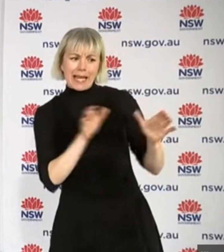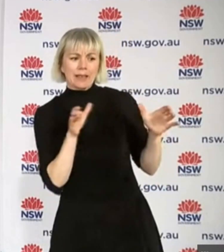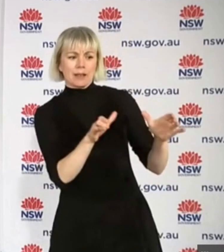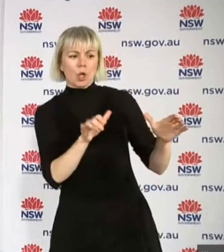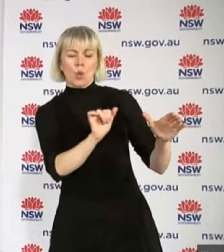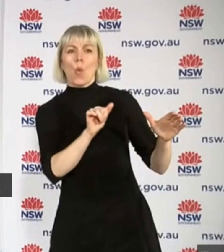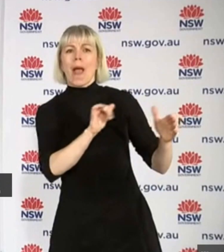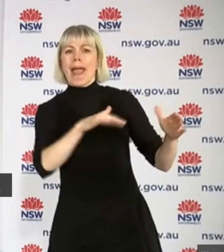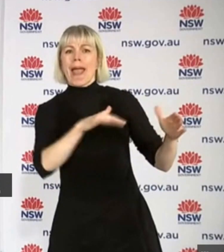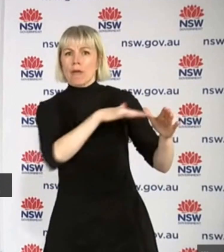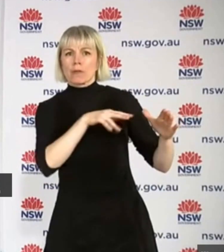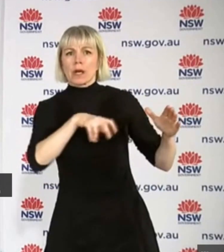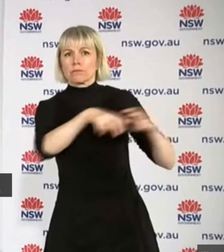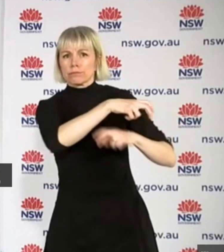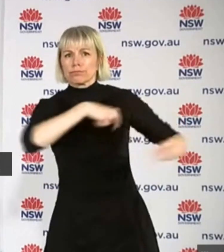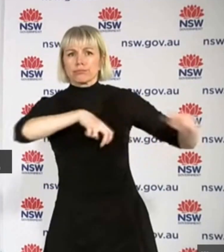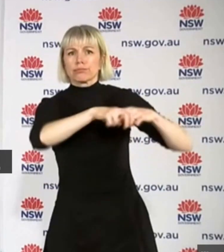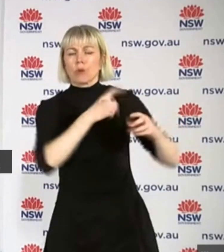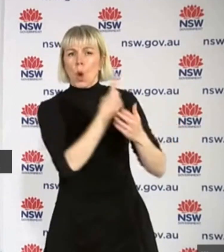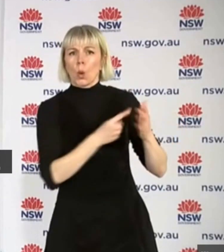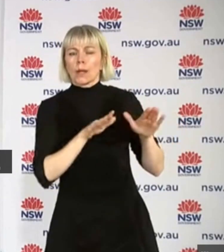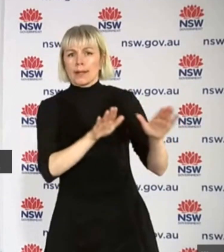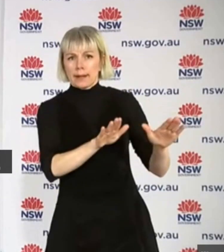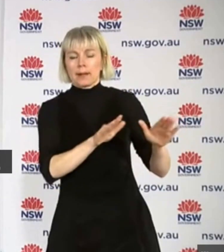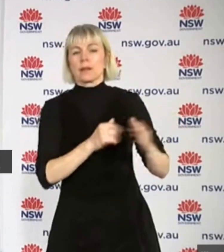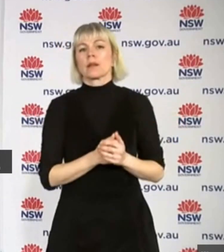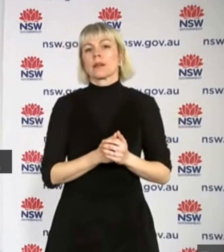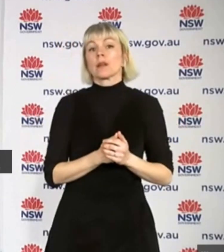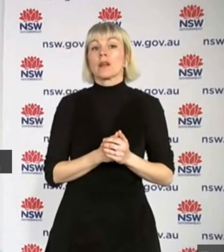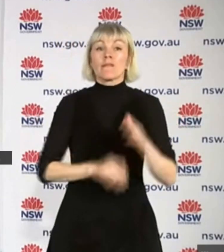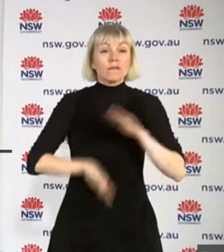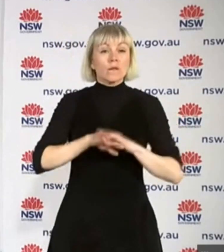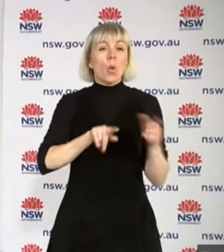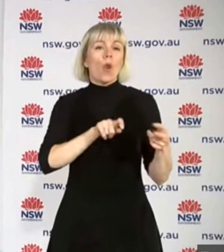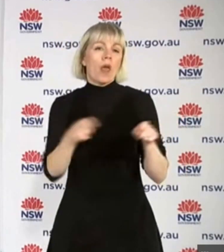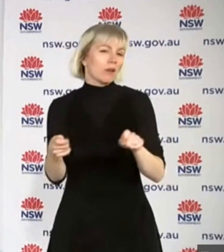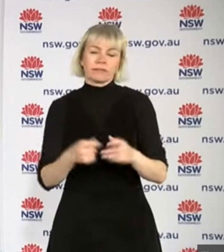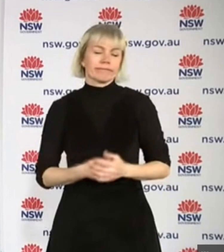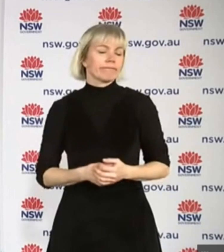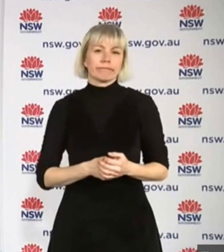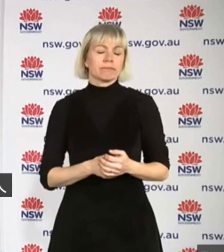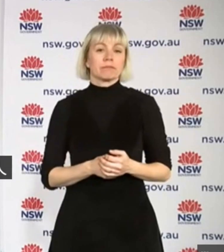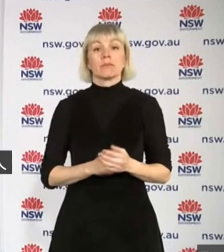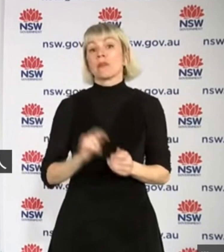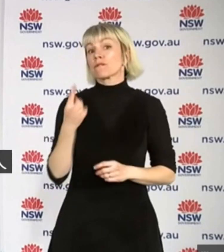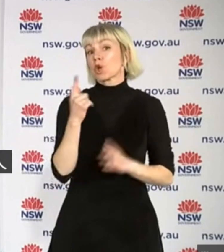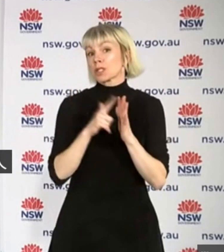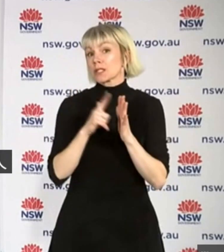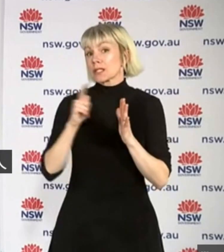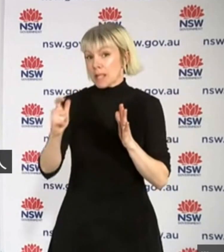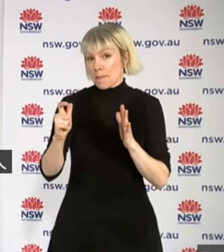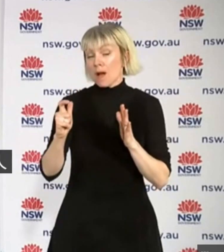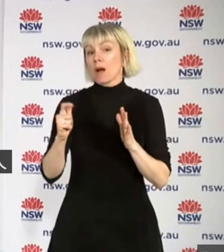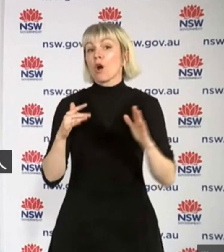So we can't exclude that. However, once you get to 1 December and you've got more than 90% of the population